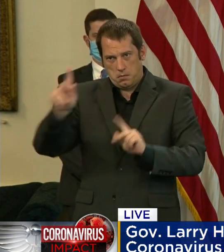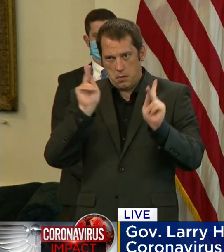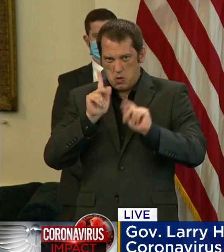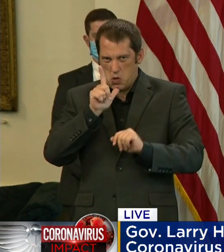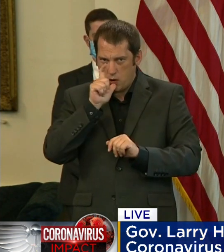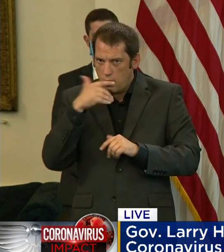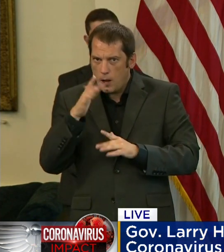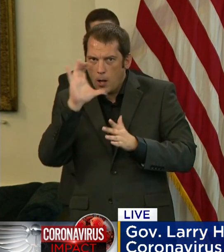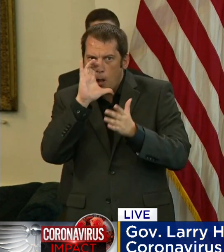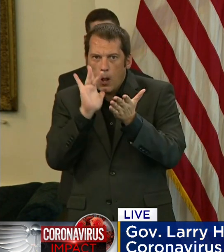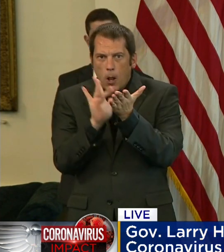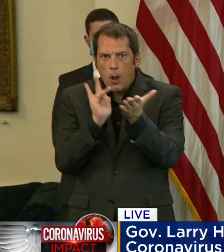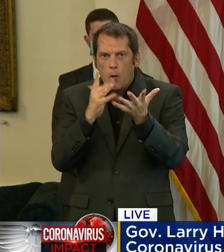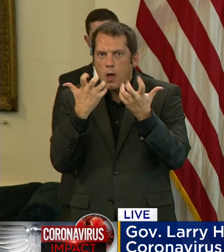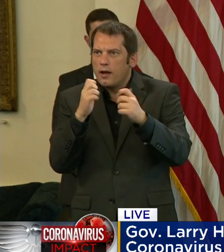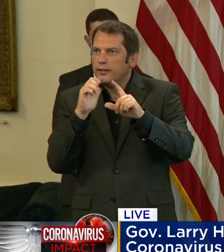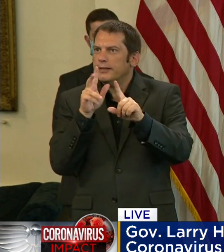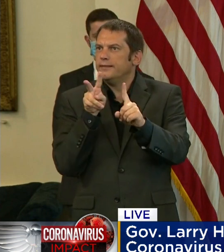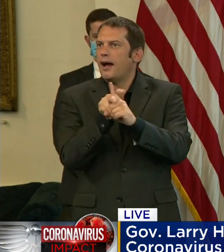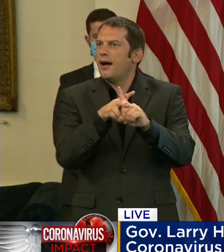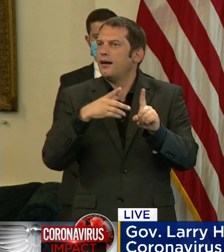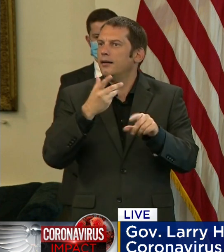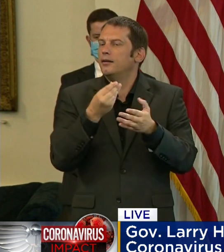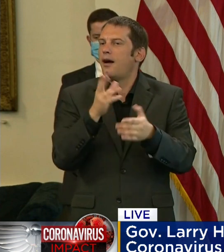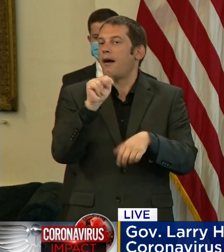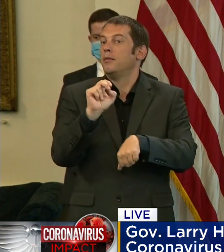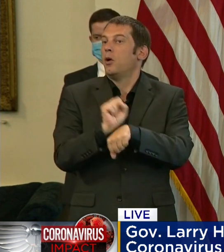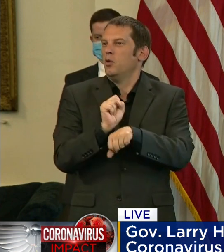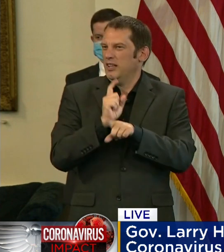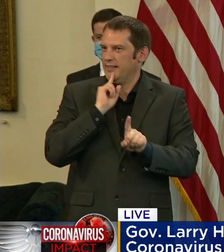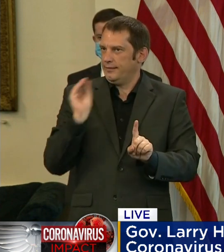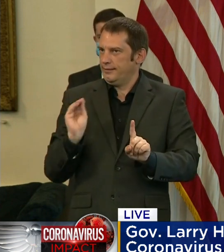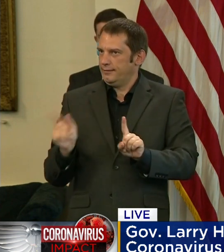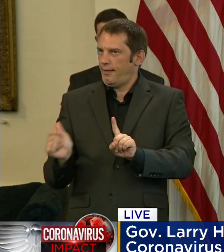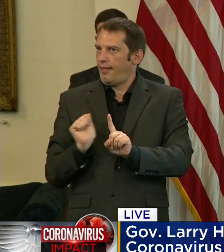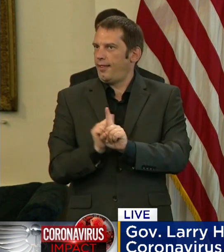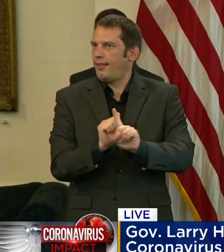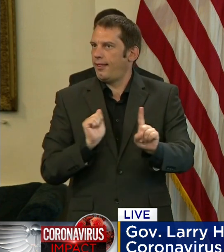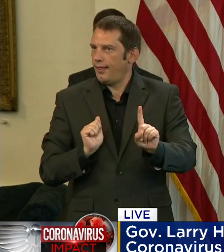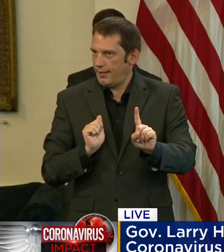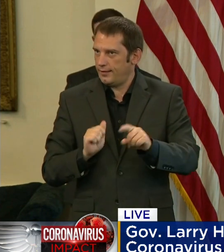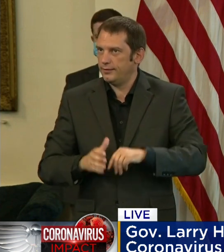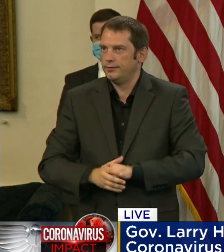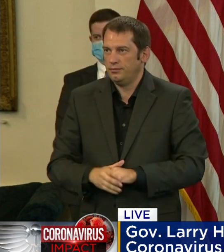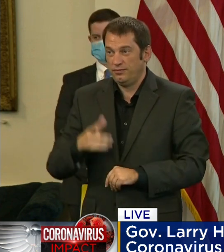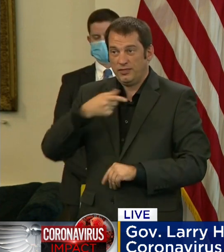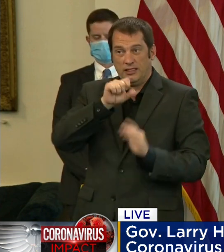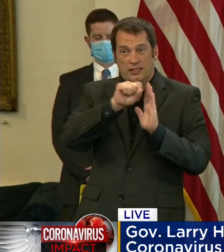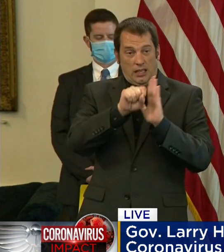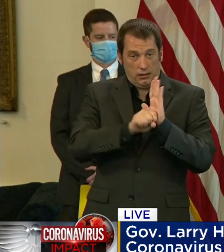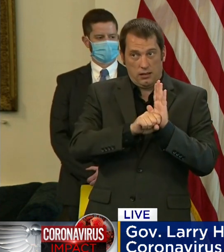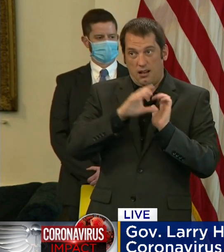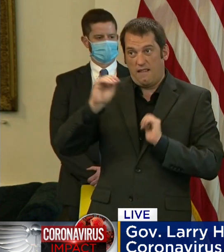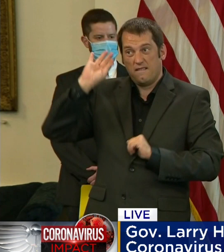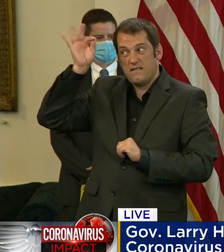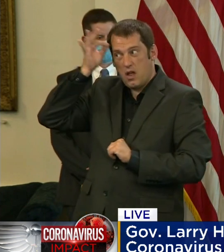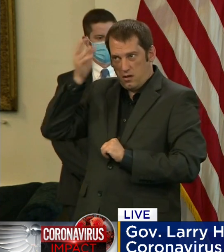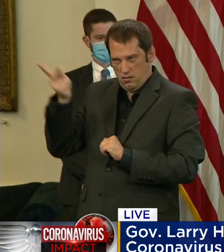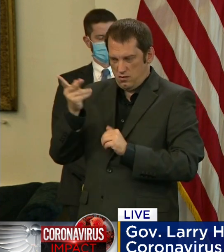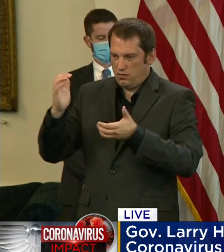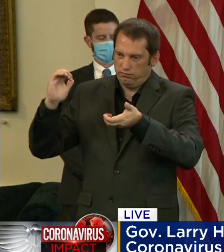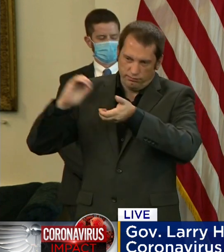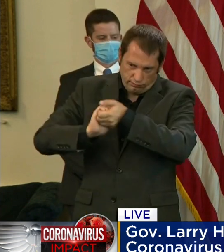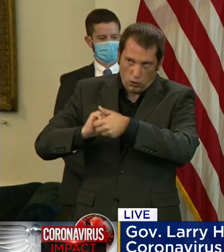and believe that this joint federal-state partnership will continue to bear fruit. We will continue to work together to prevent this abuse, as well